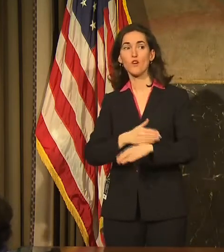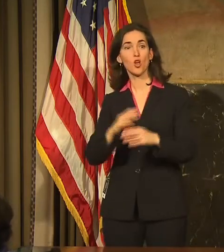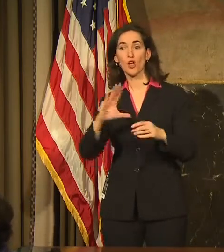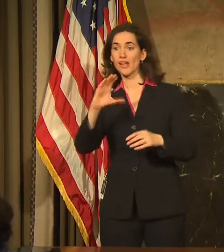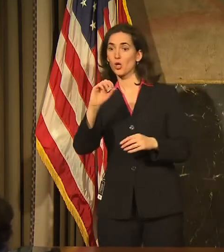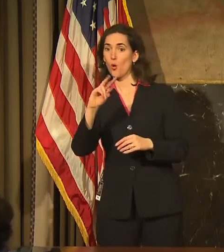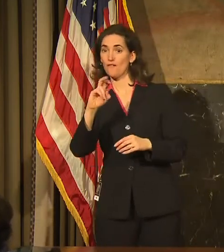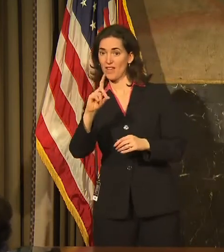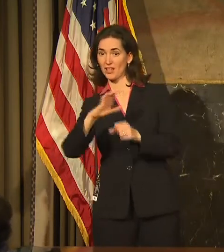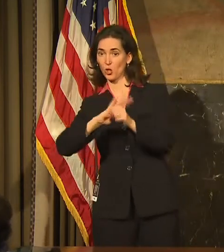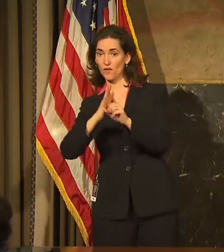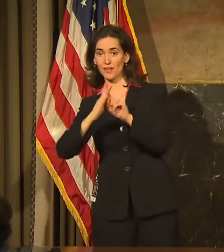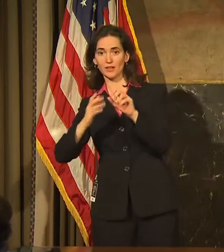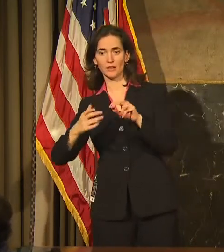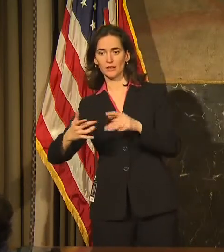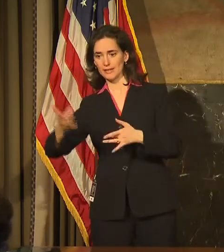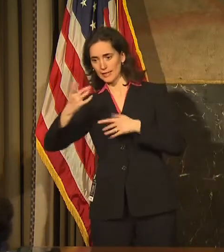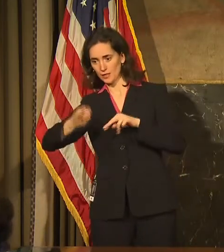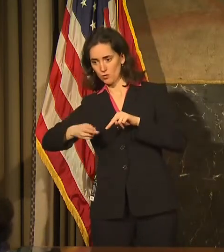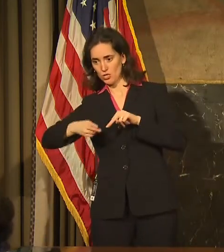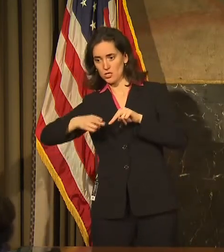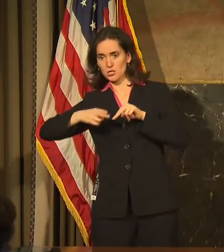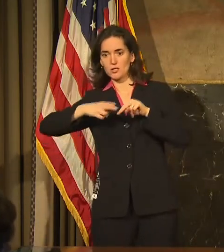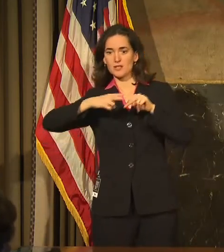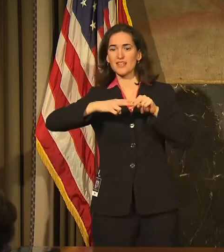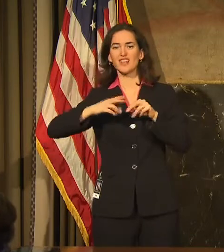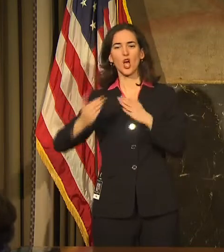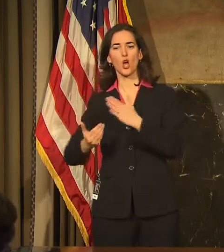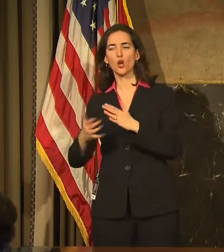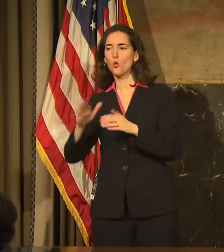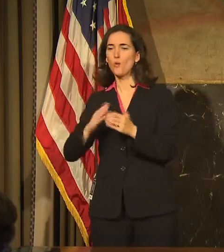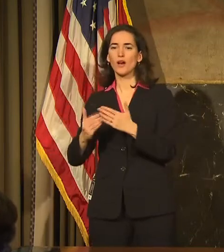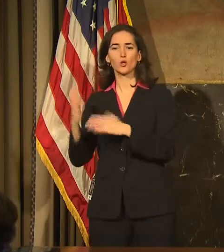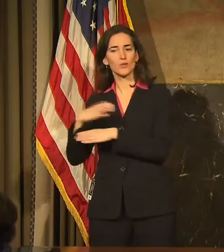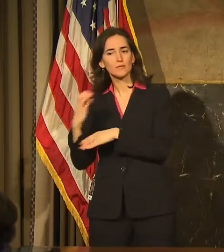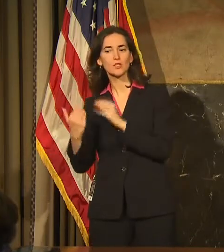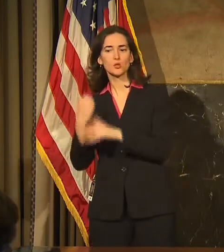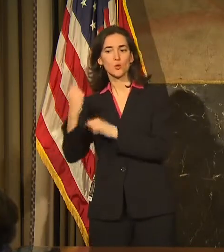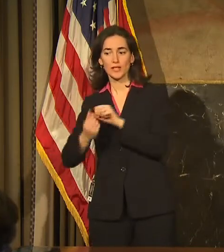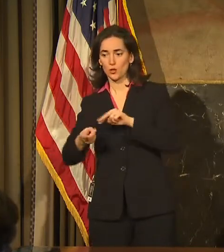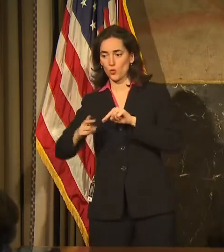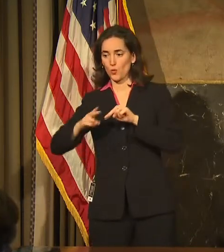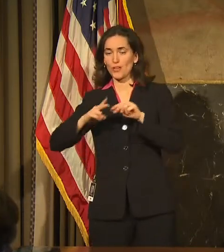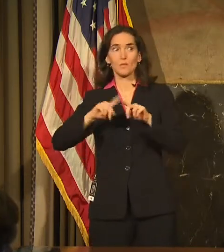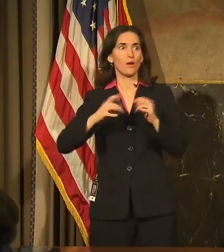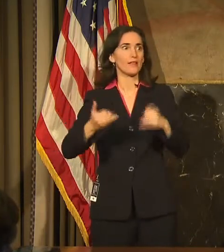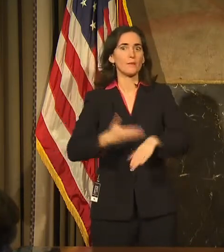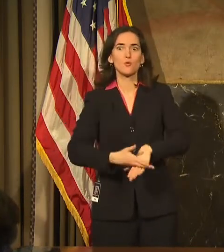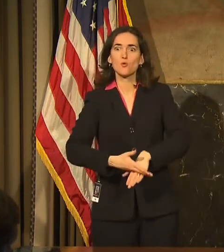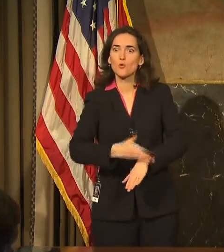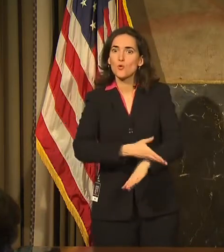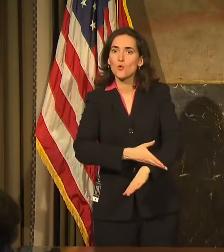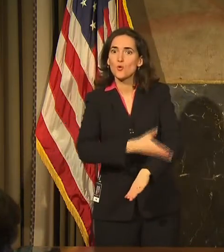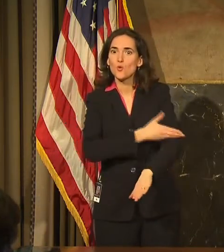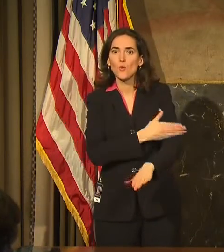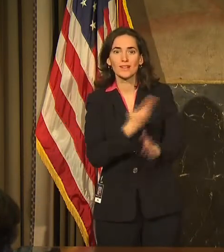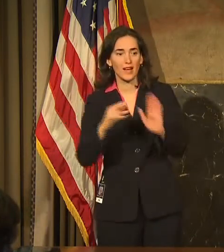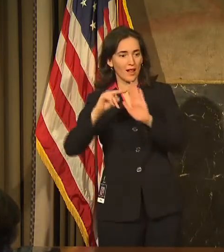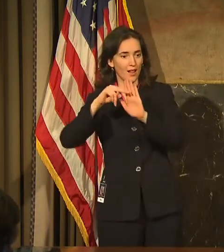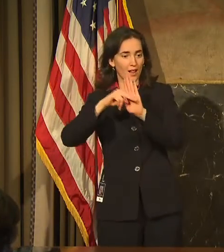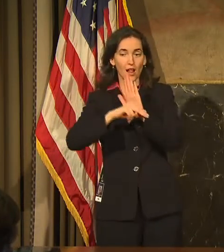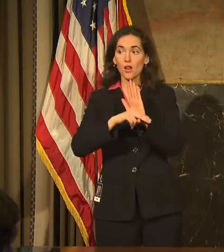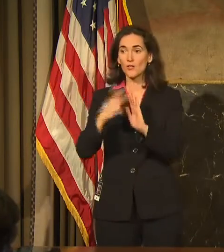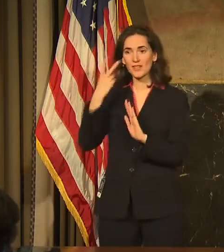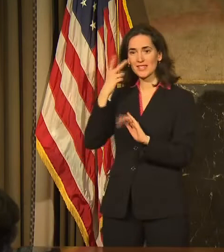We peaked around the Christmas and New Year's time. We've made considerable progress now, and if you look at the epi charts, which are up to date